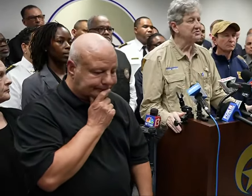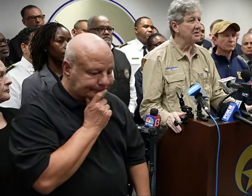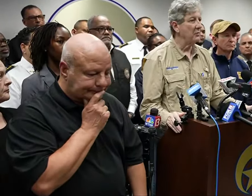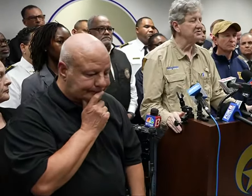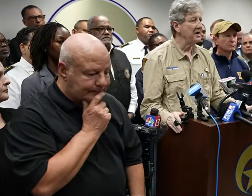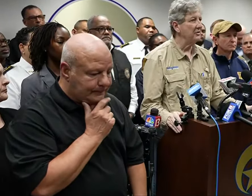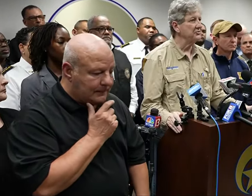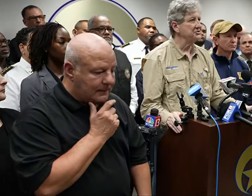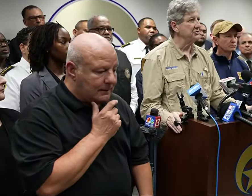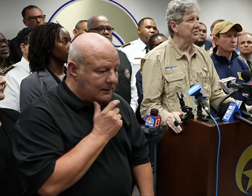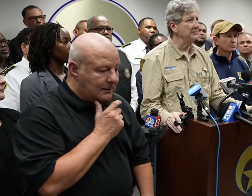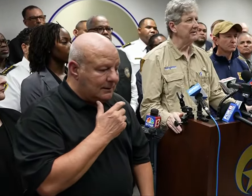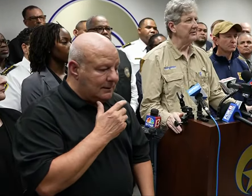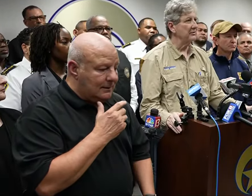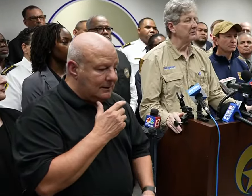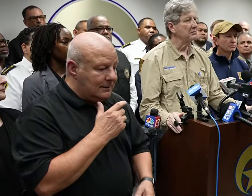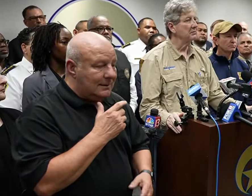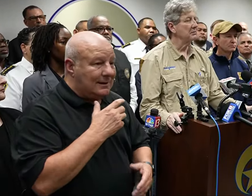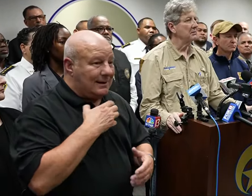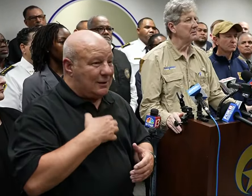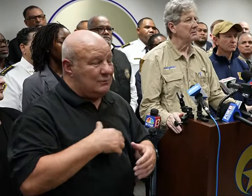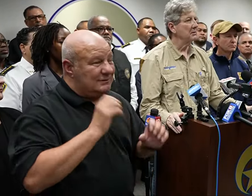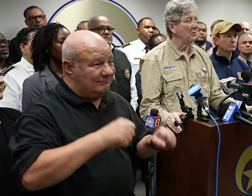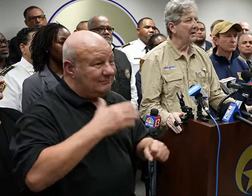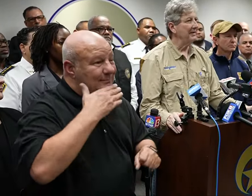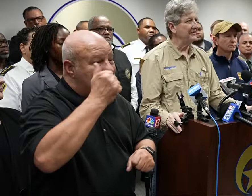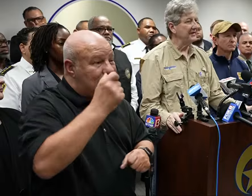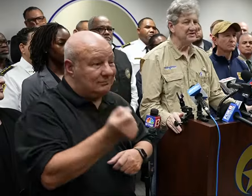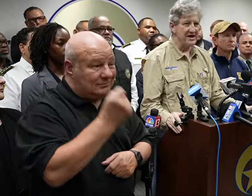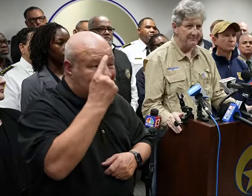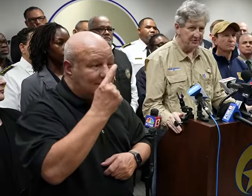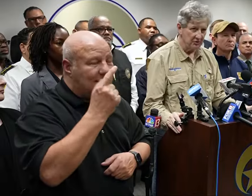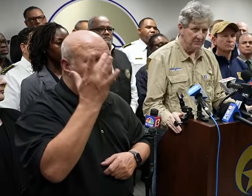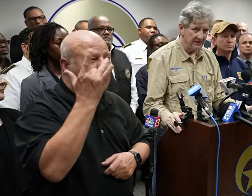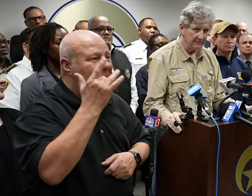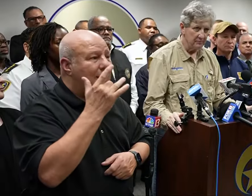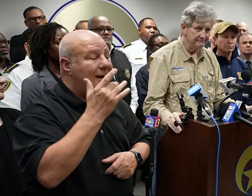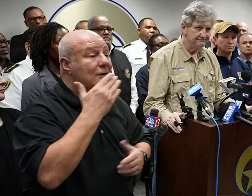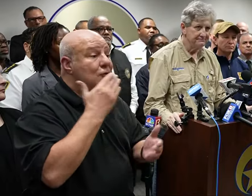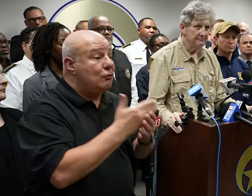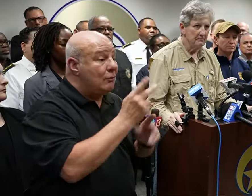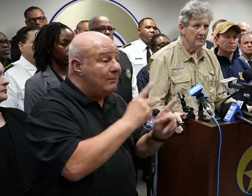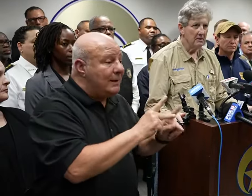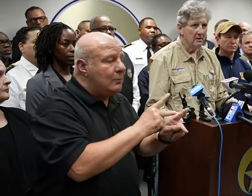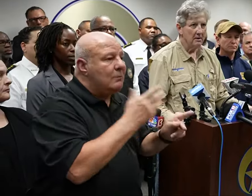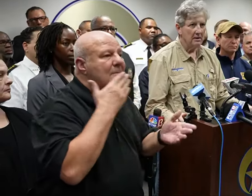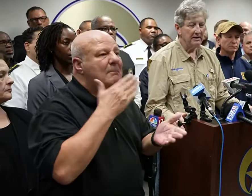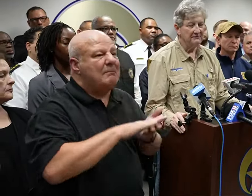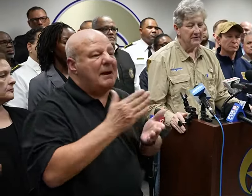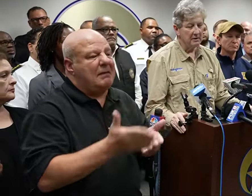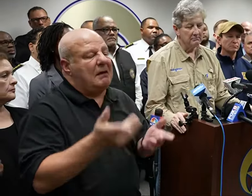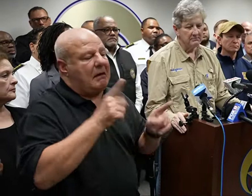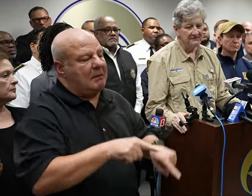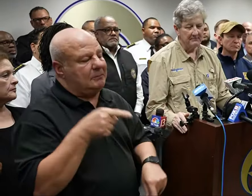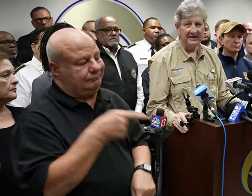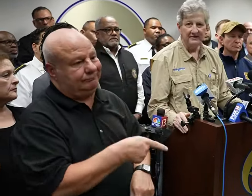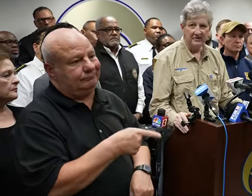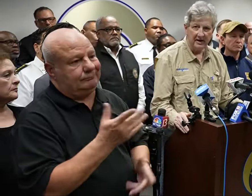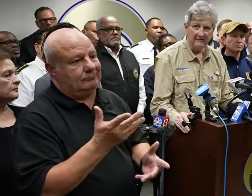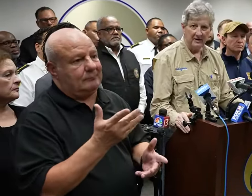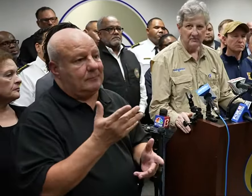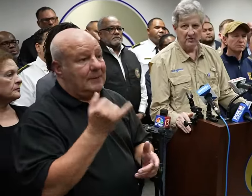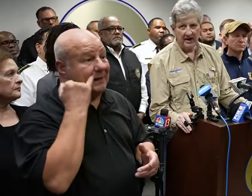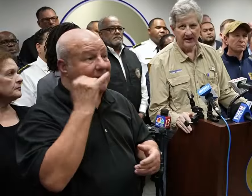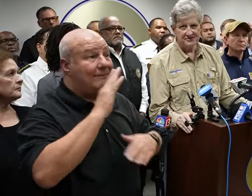I wish I understood better why bad things happen to good people. If I make